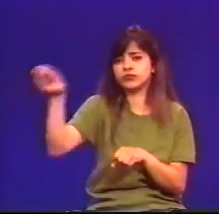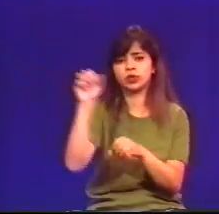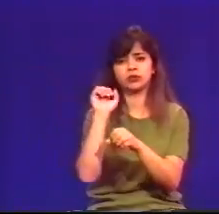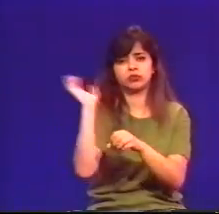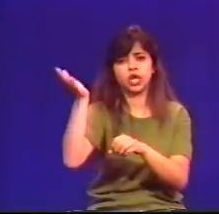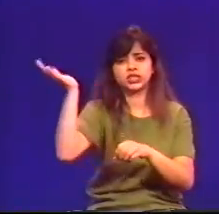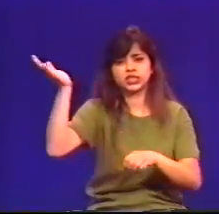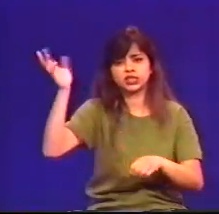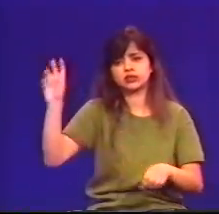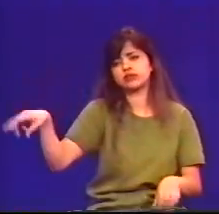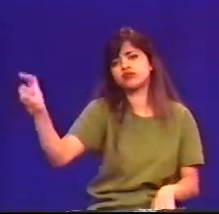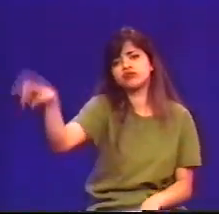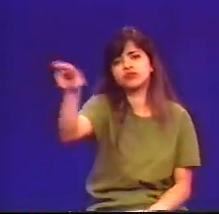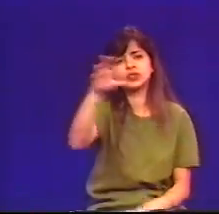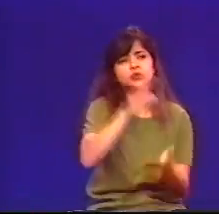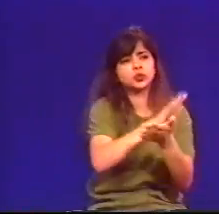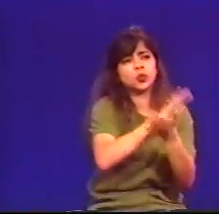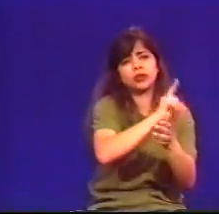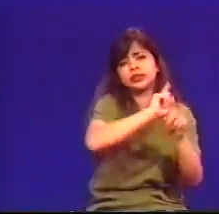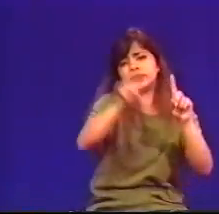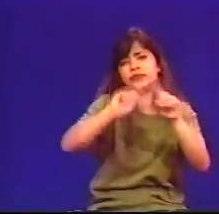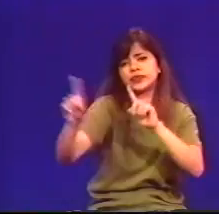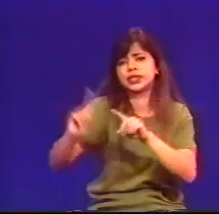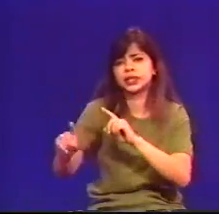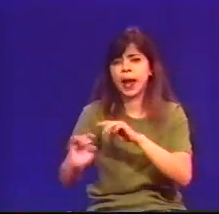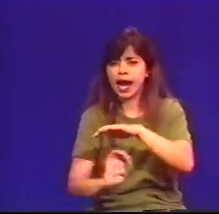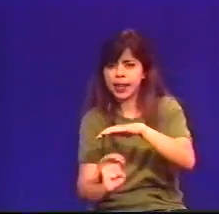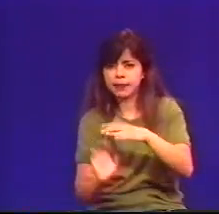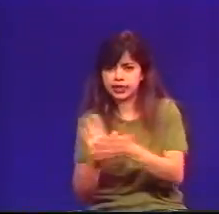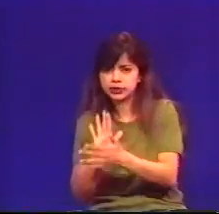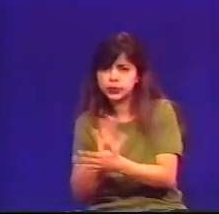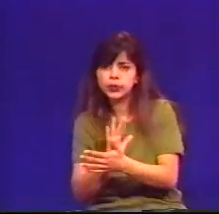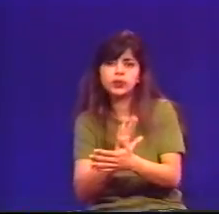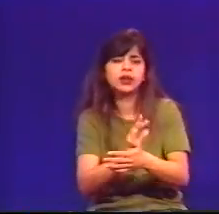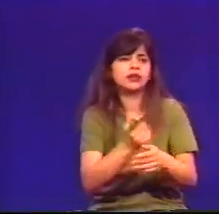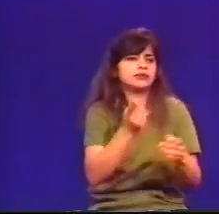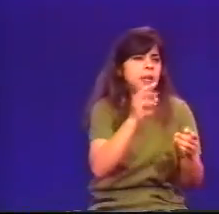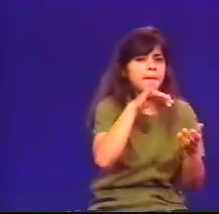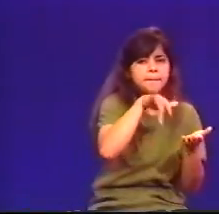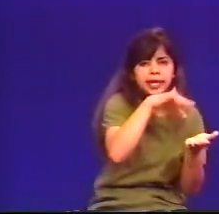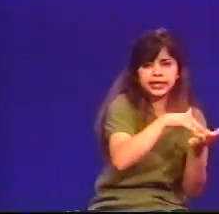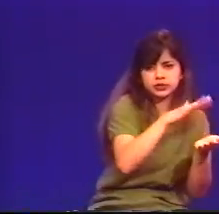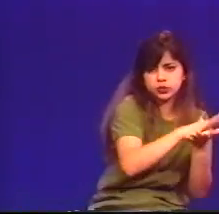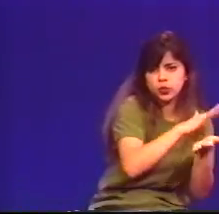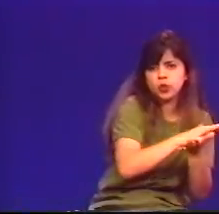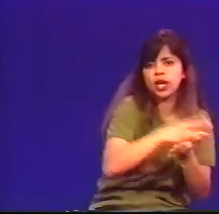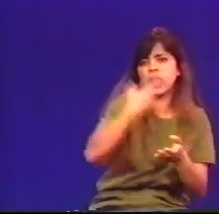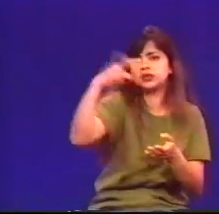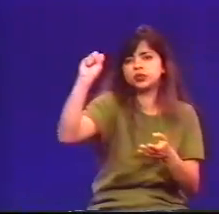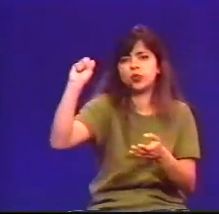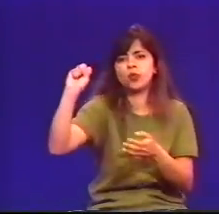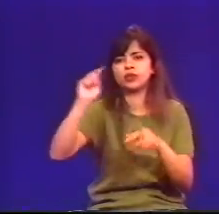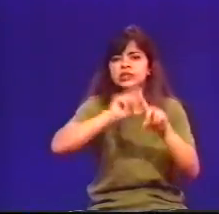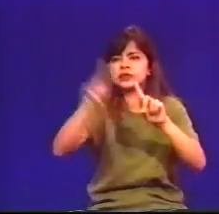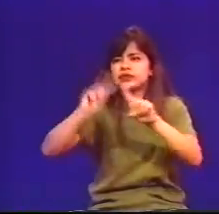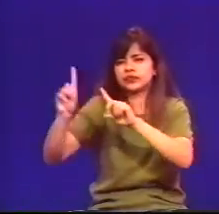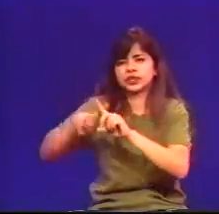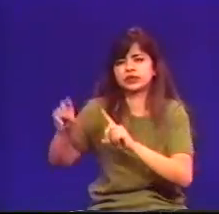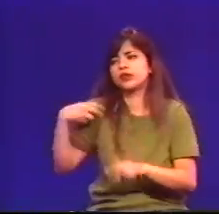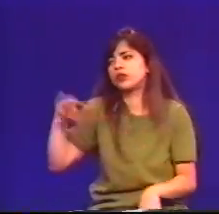Another thing that I've been involved with since being here at Western is traveling around to different elementary, middle, and high schools and sharing about my culture